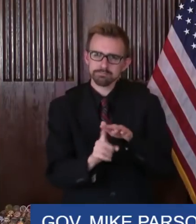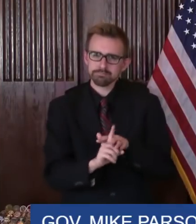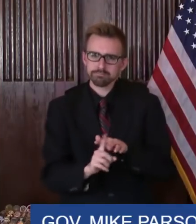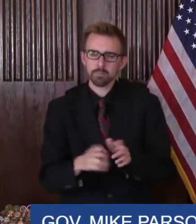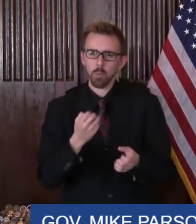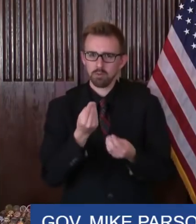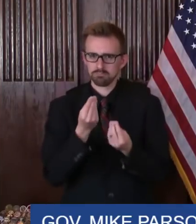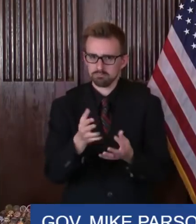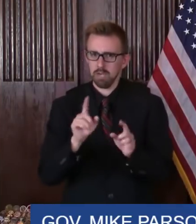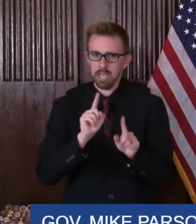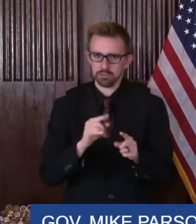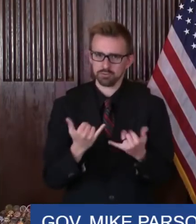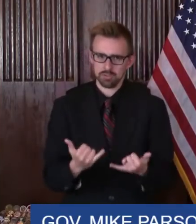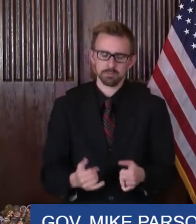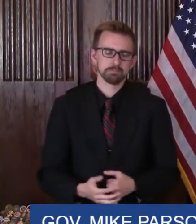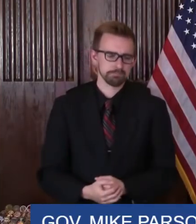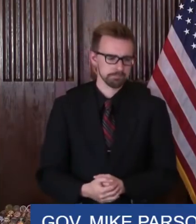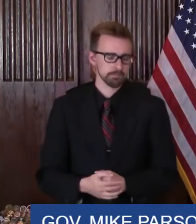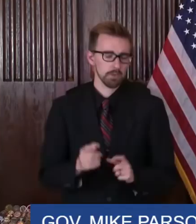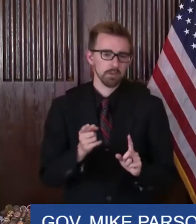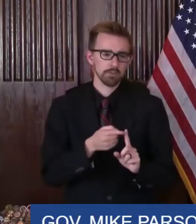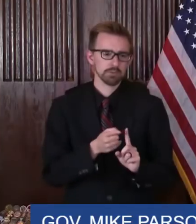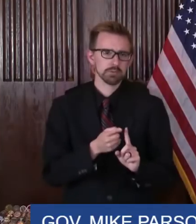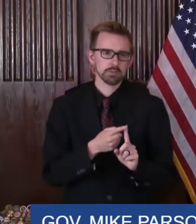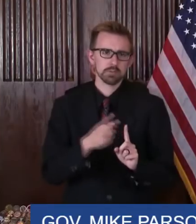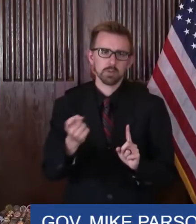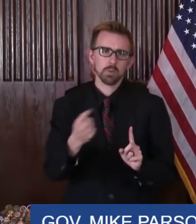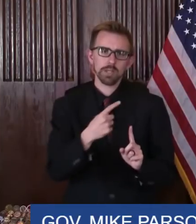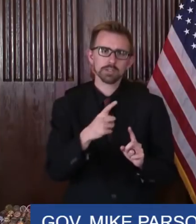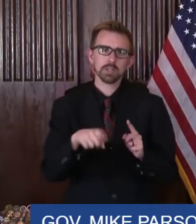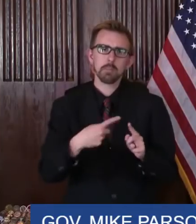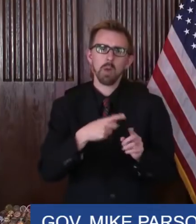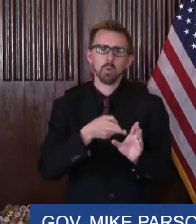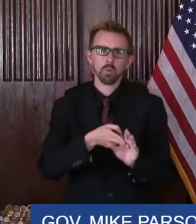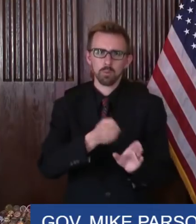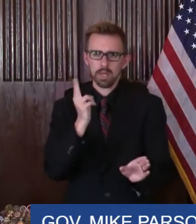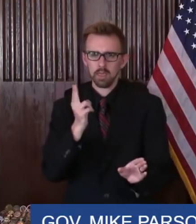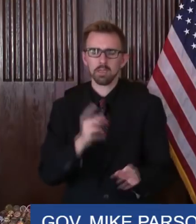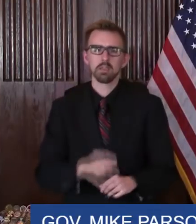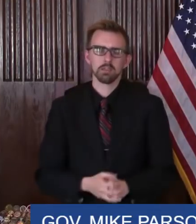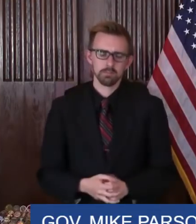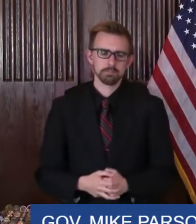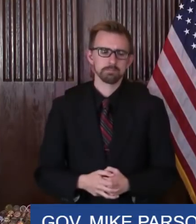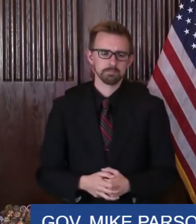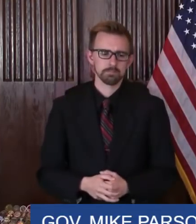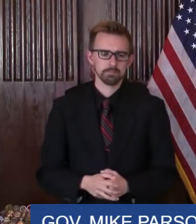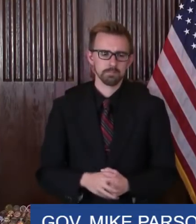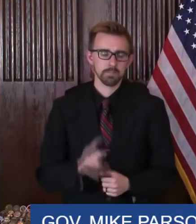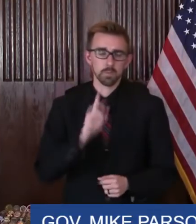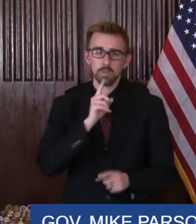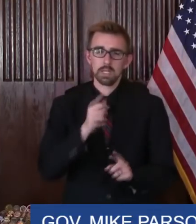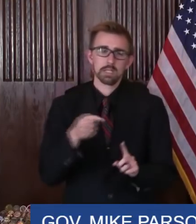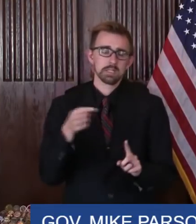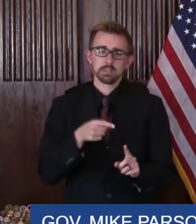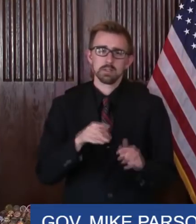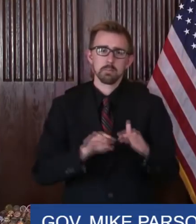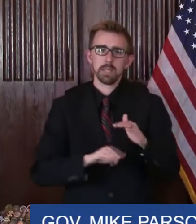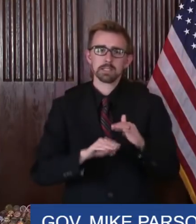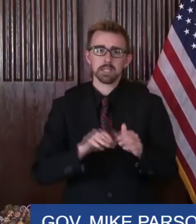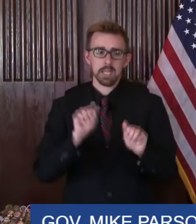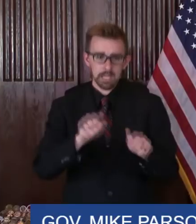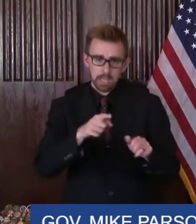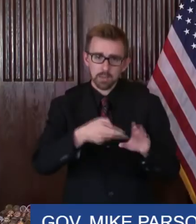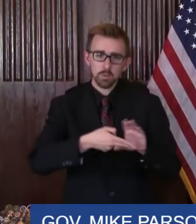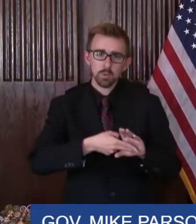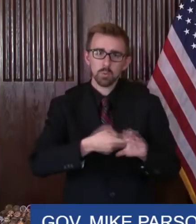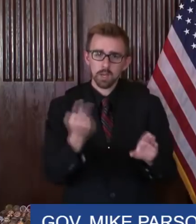phone lines. The first one is about quitting. And basically, can someone